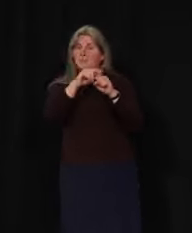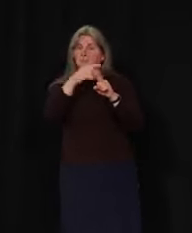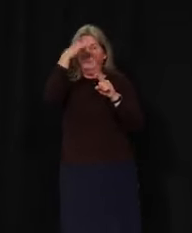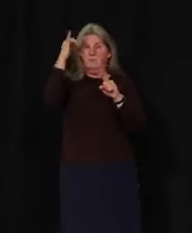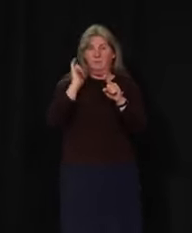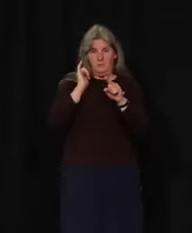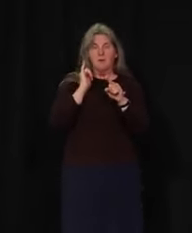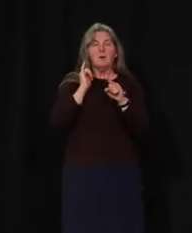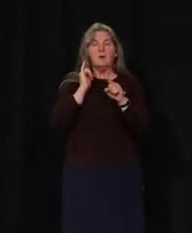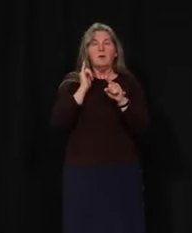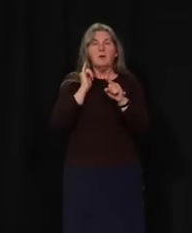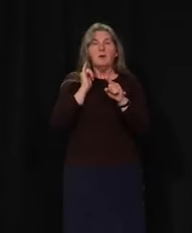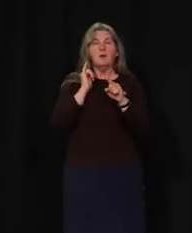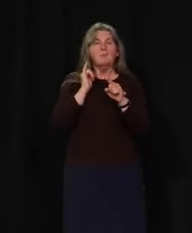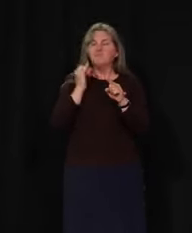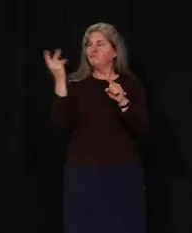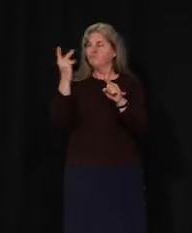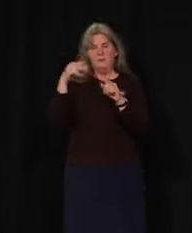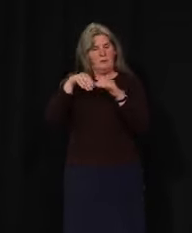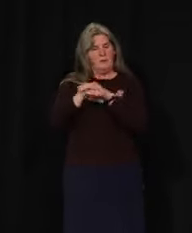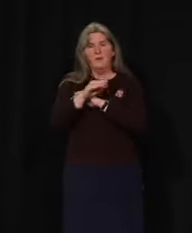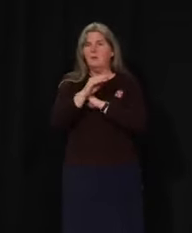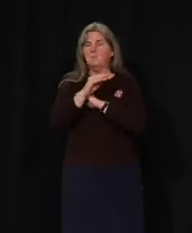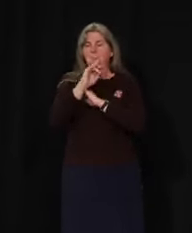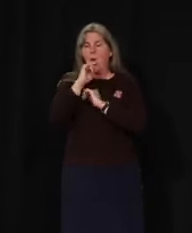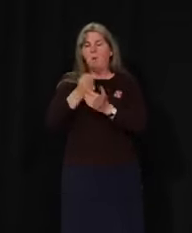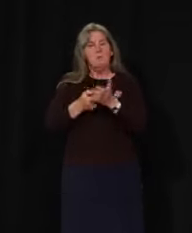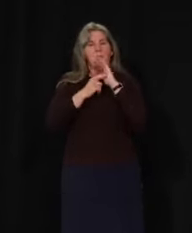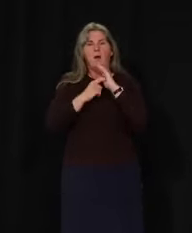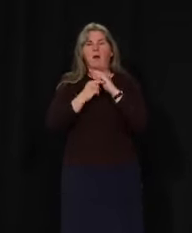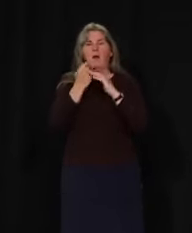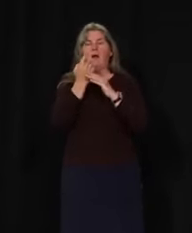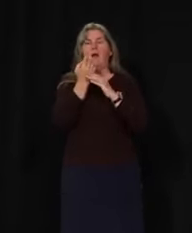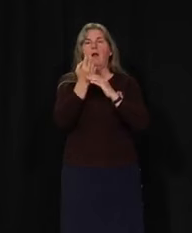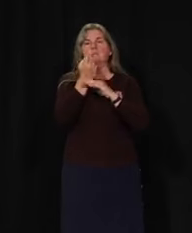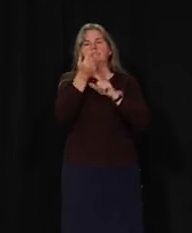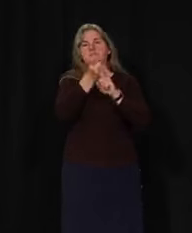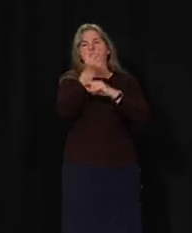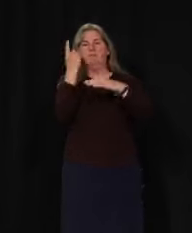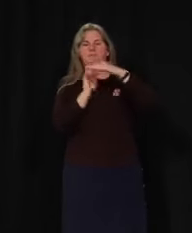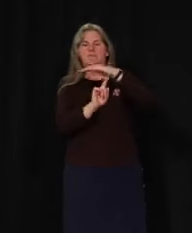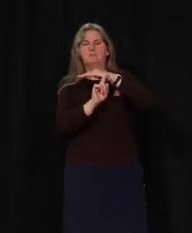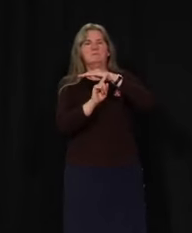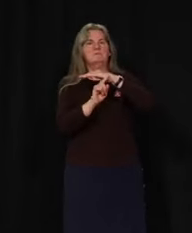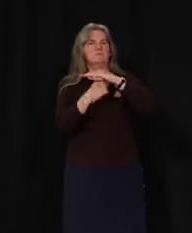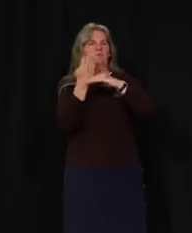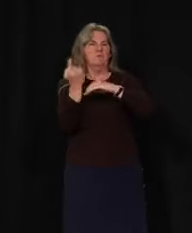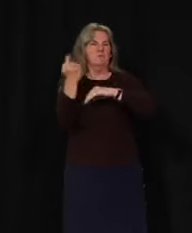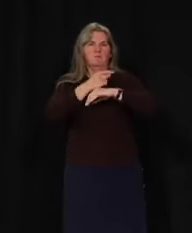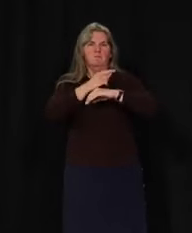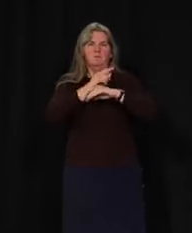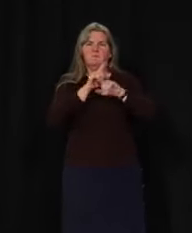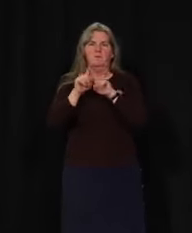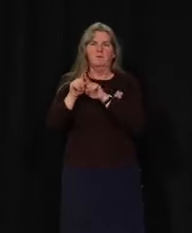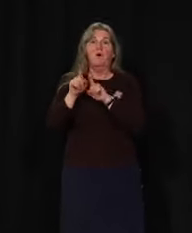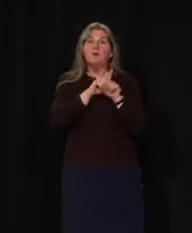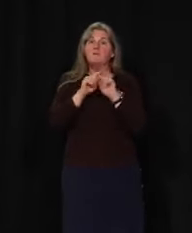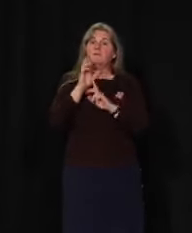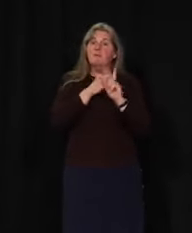individuals arriving from either of the 2 territories to self-isolate, nor will returning Yukon residents be required